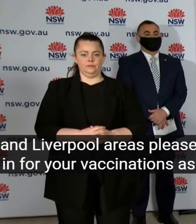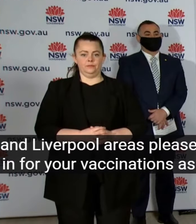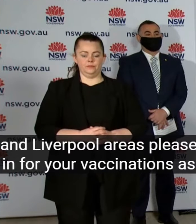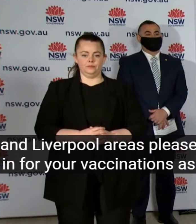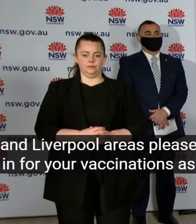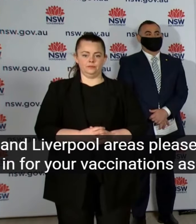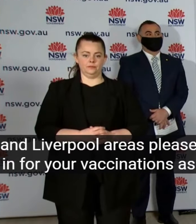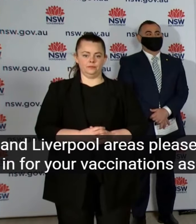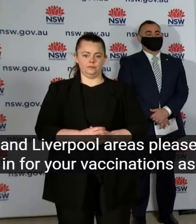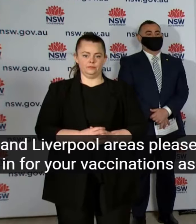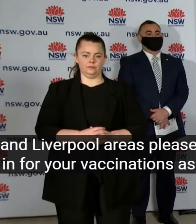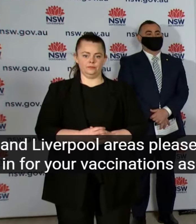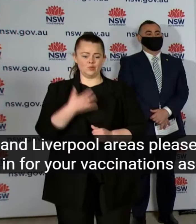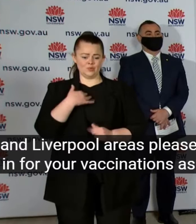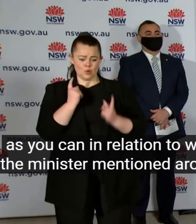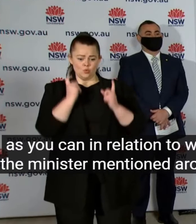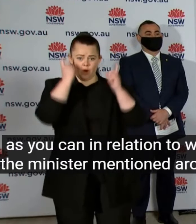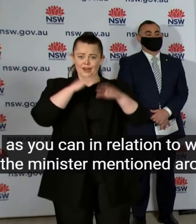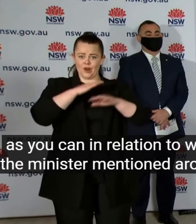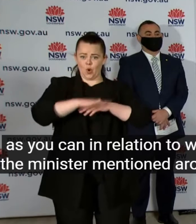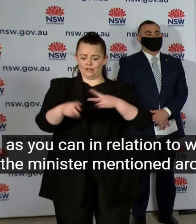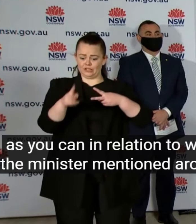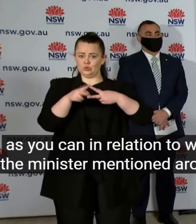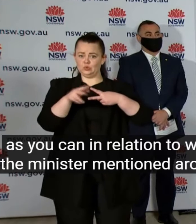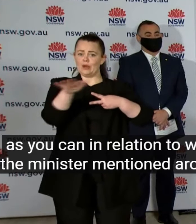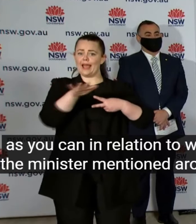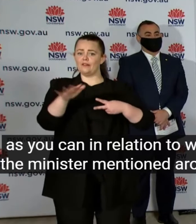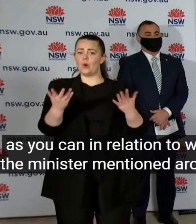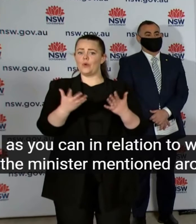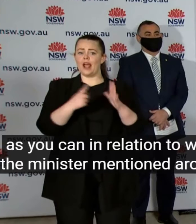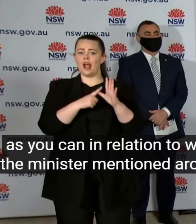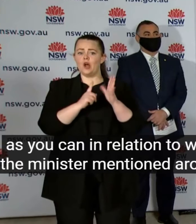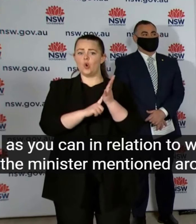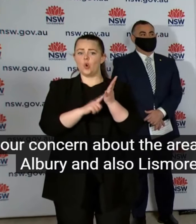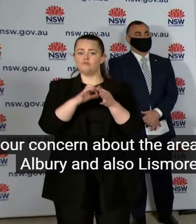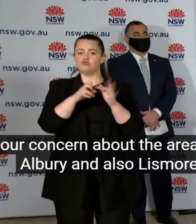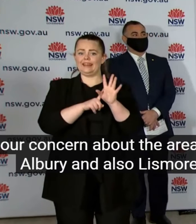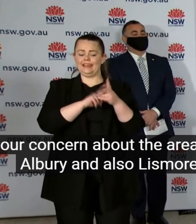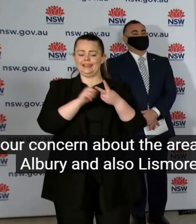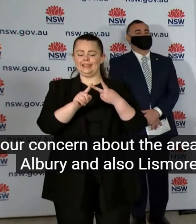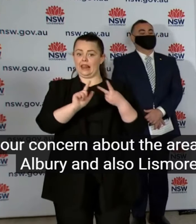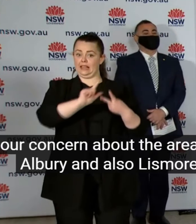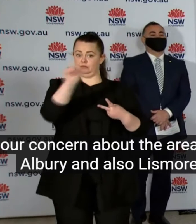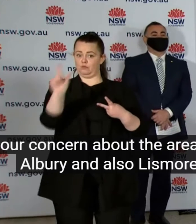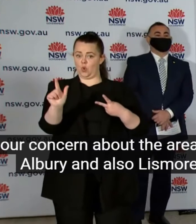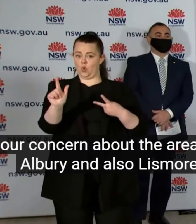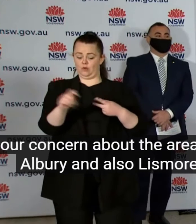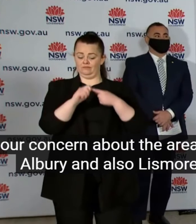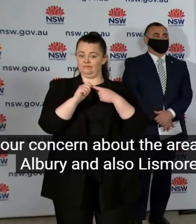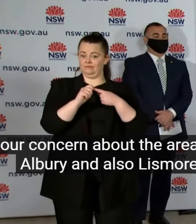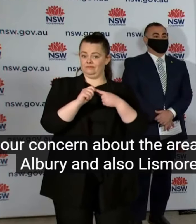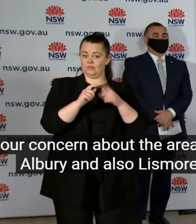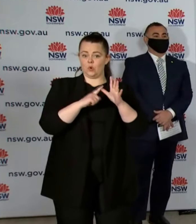our concern about the area of Albury and also Lismore, I'll start with Albury. We have 2 cases